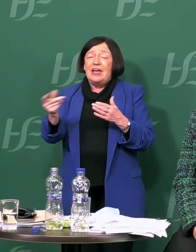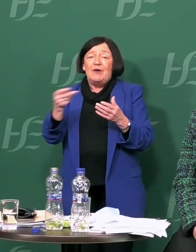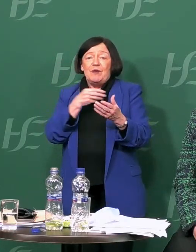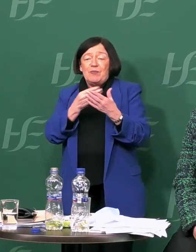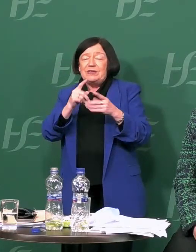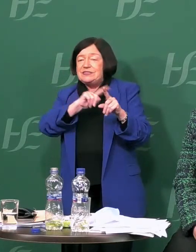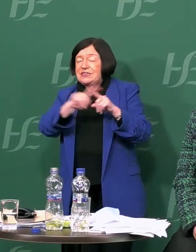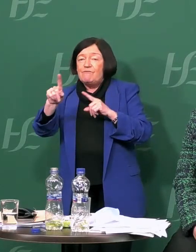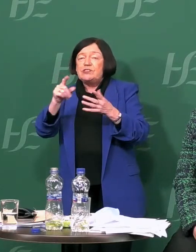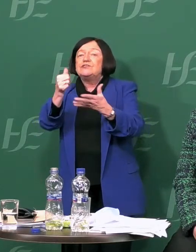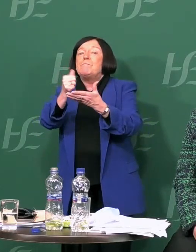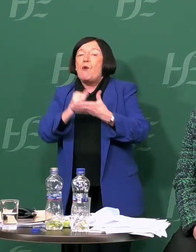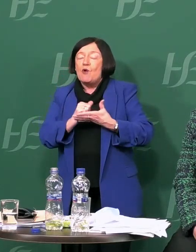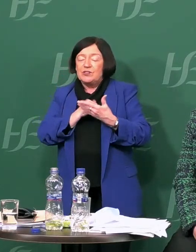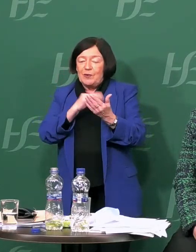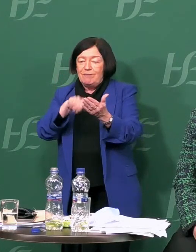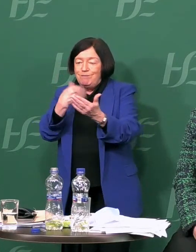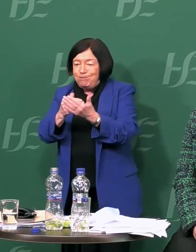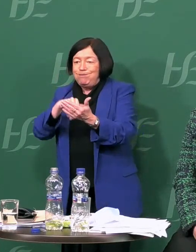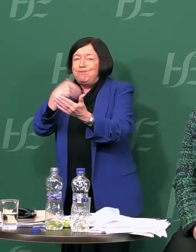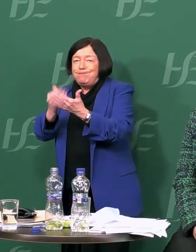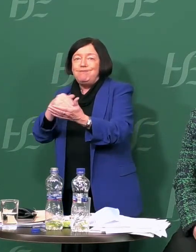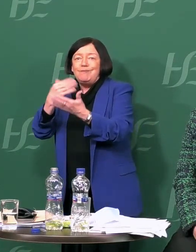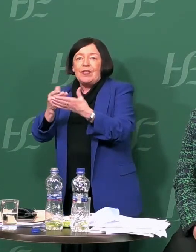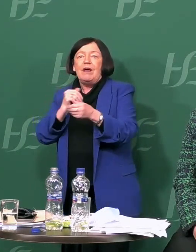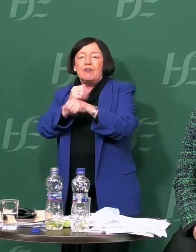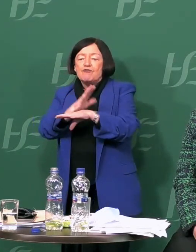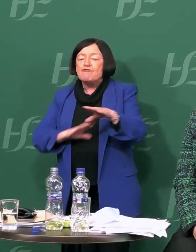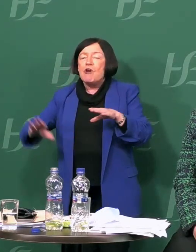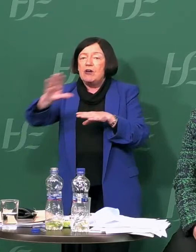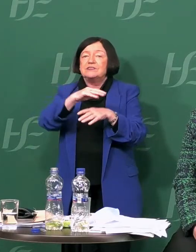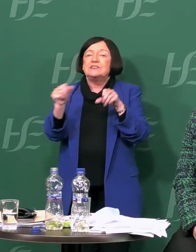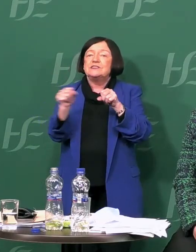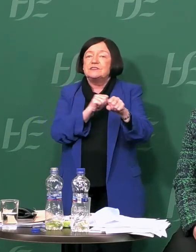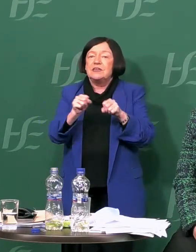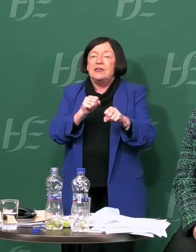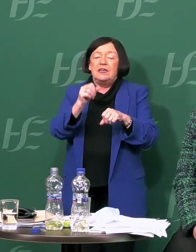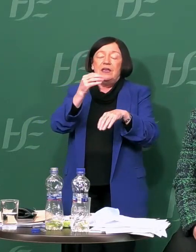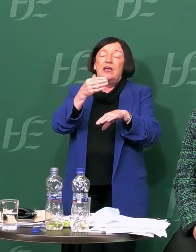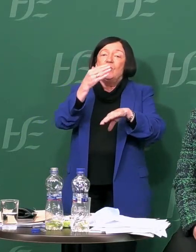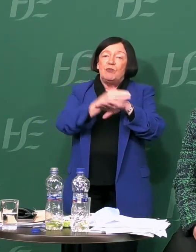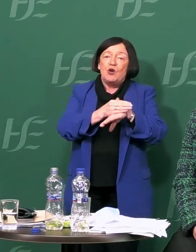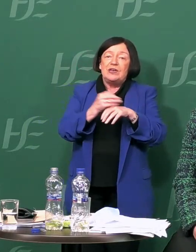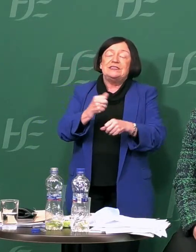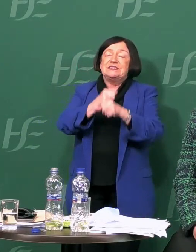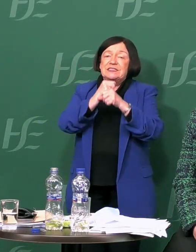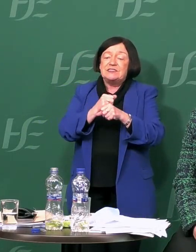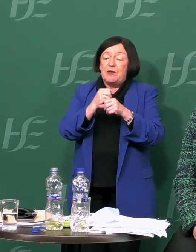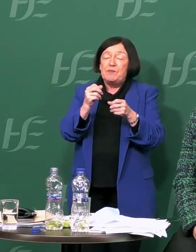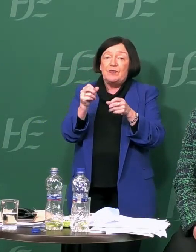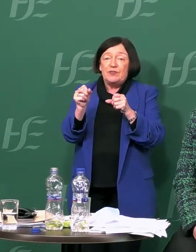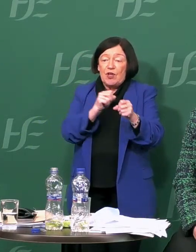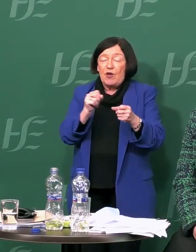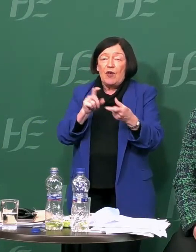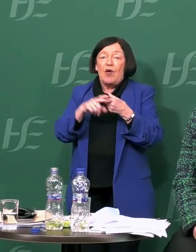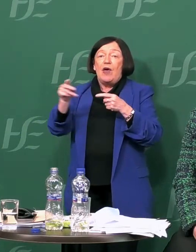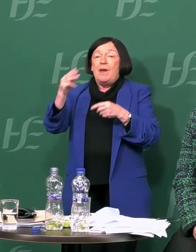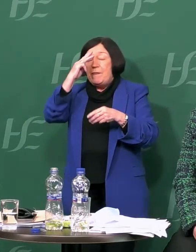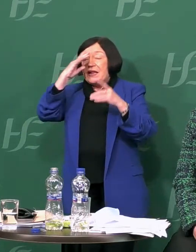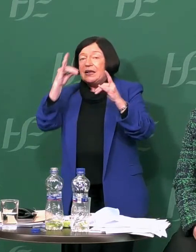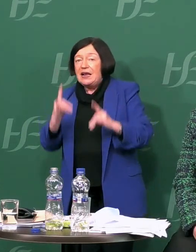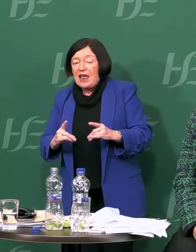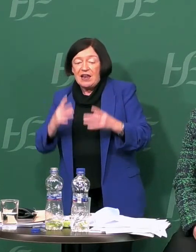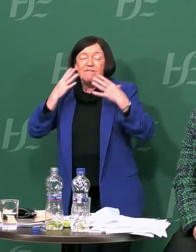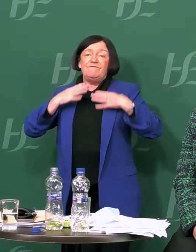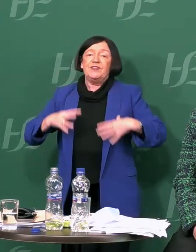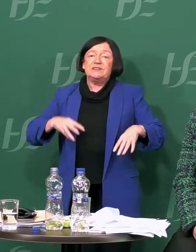of supports through all across the services, employee assistance program supports, mental health supports, physical wellbeing supports,